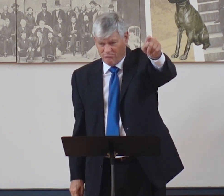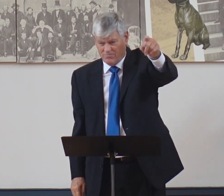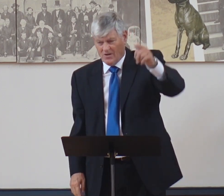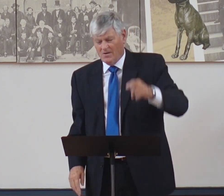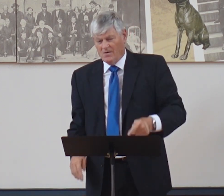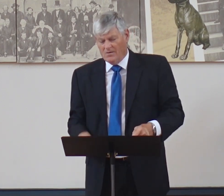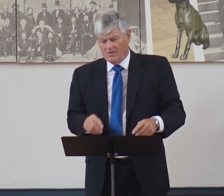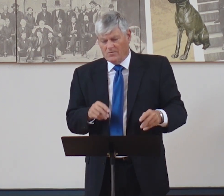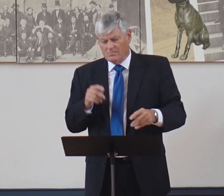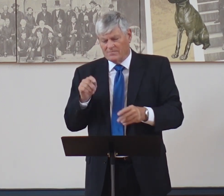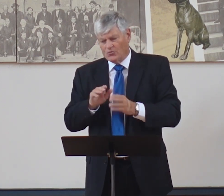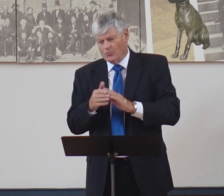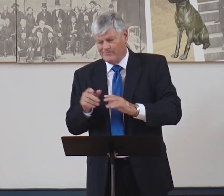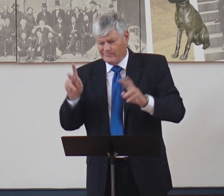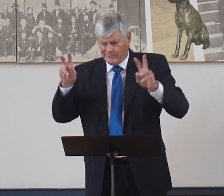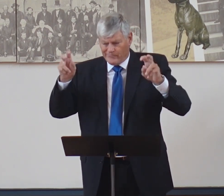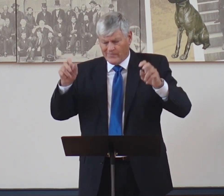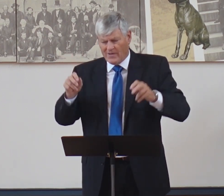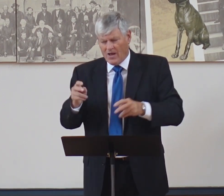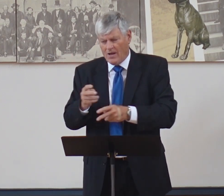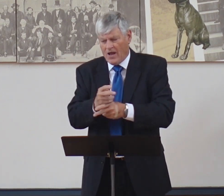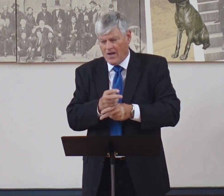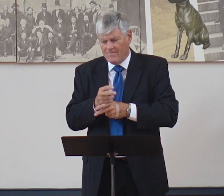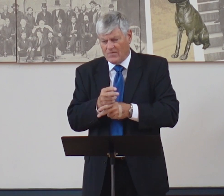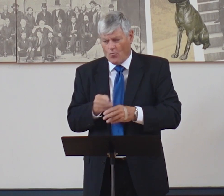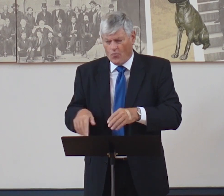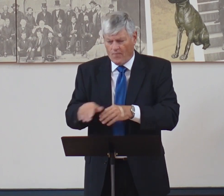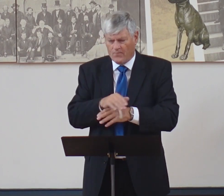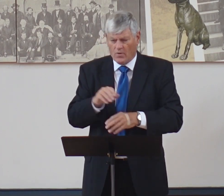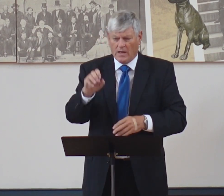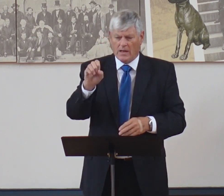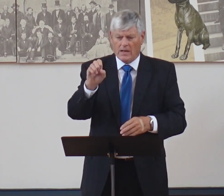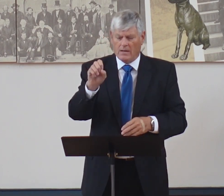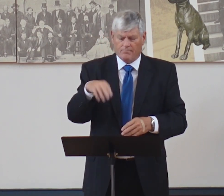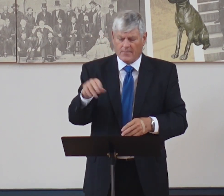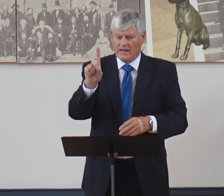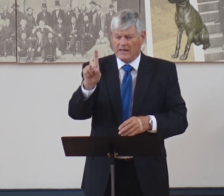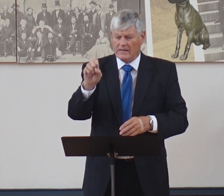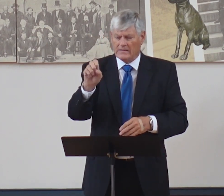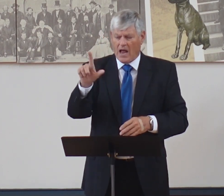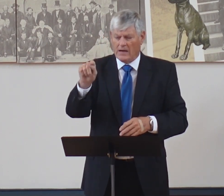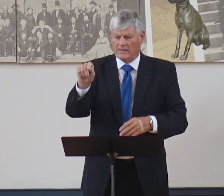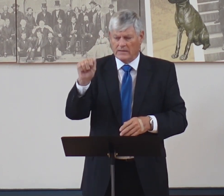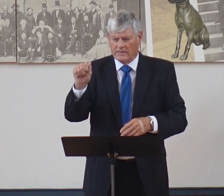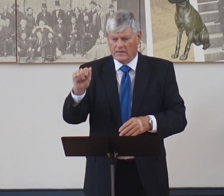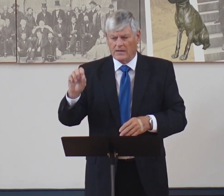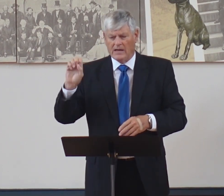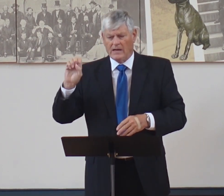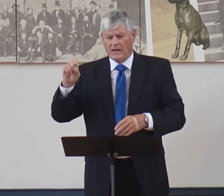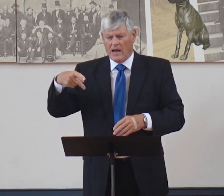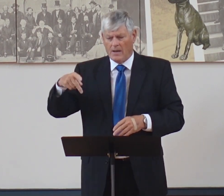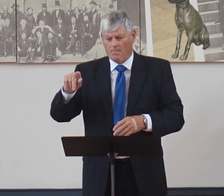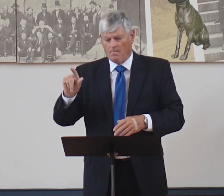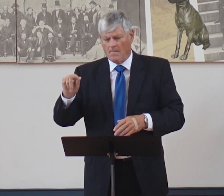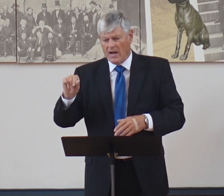Ballard House right on Homestead Green. And she became a residential advisor. And she worked